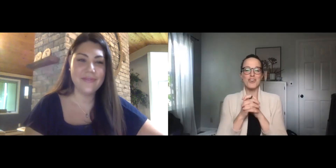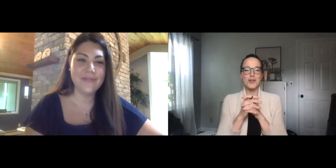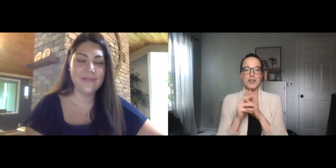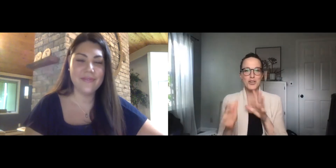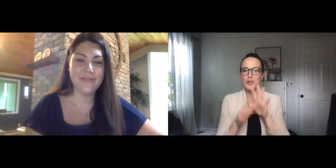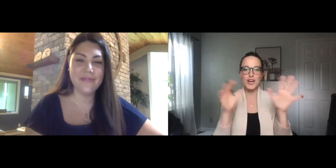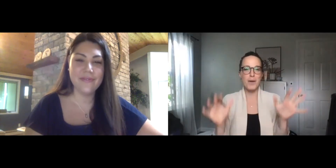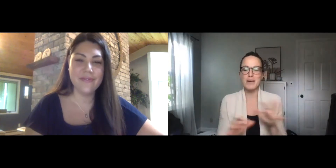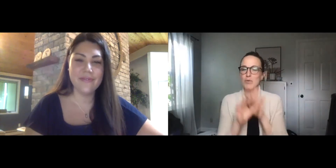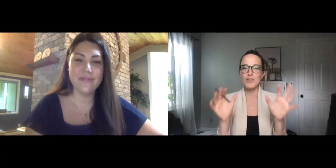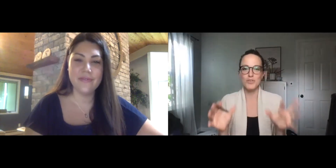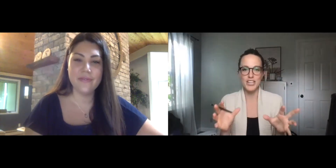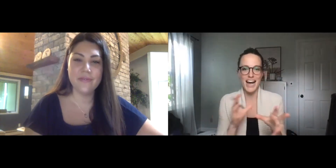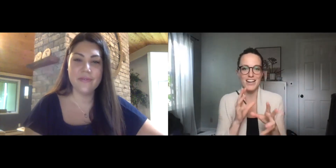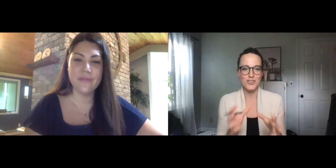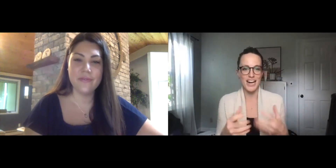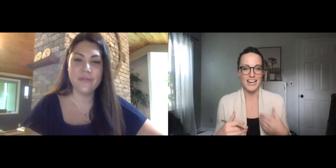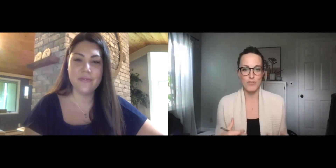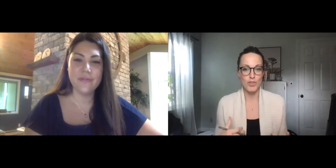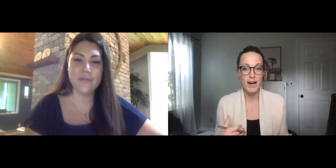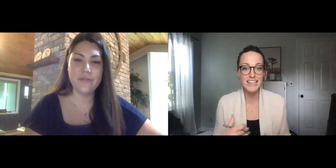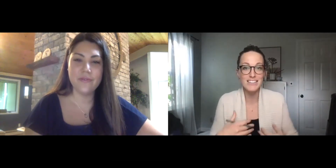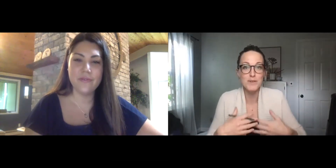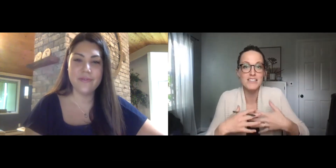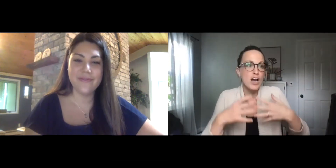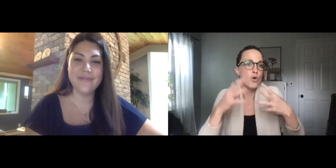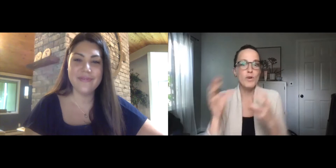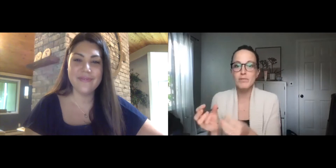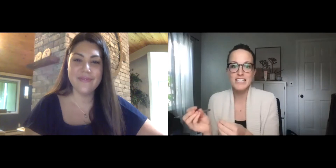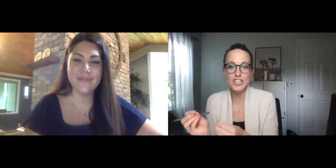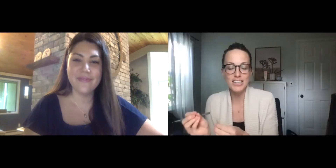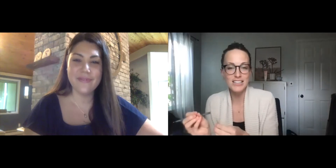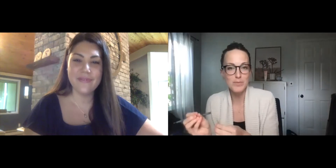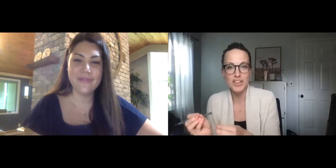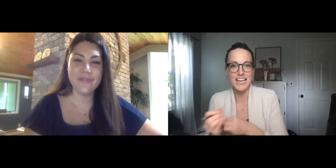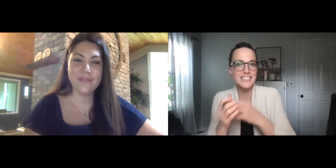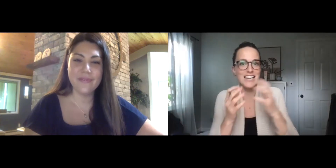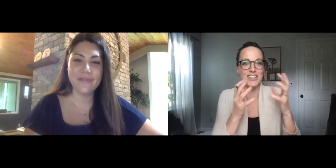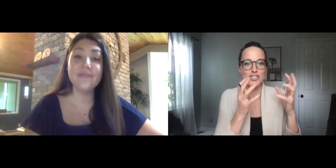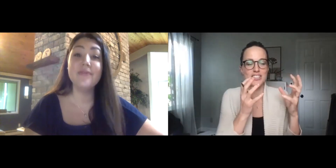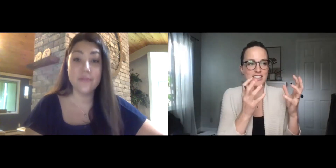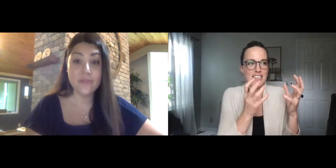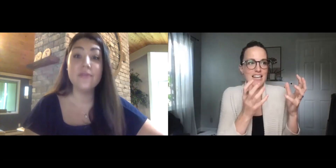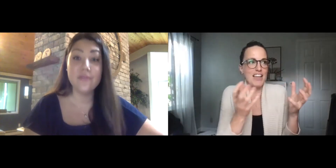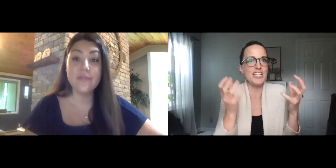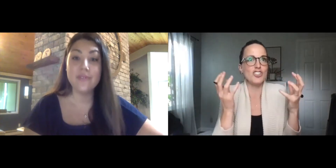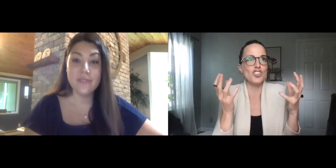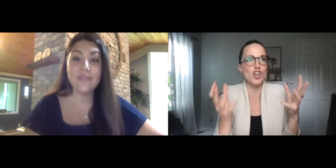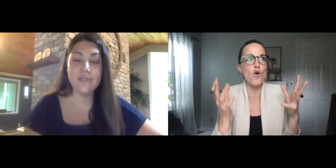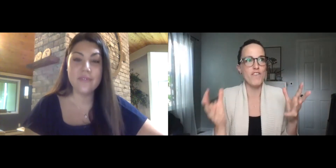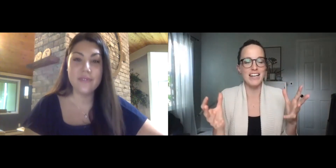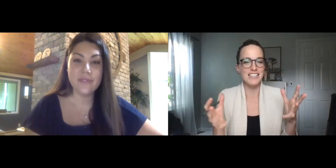After I learned about you and your company and what you did, I knew that I had to have you on the podcast because we've been teaching Aaliyah some of the things, and I think